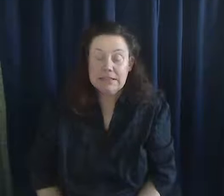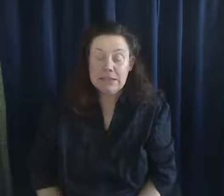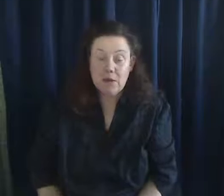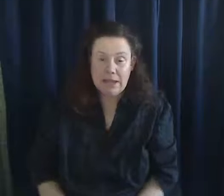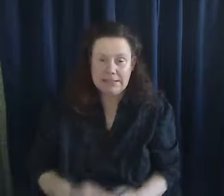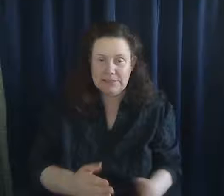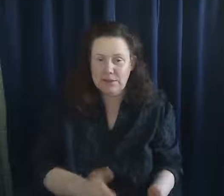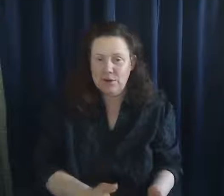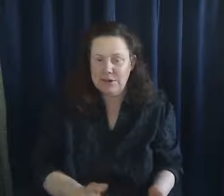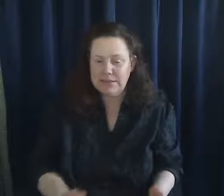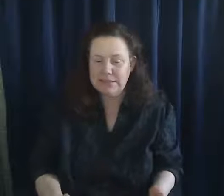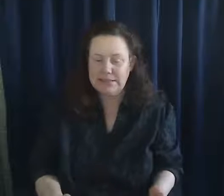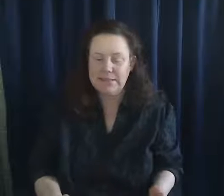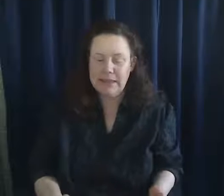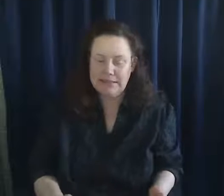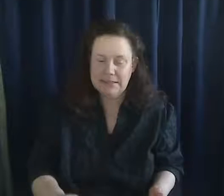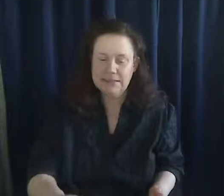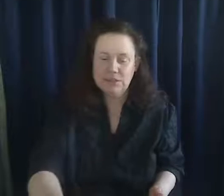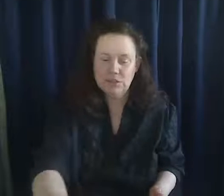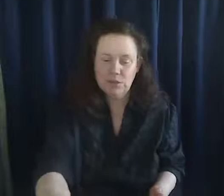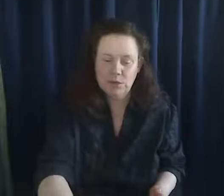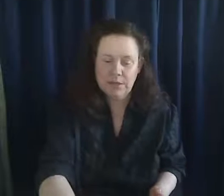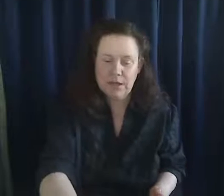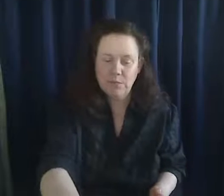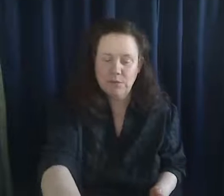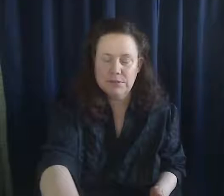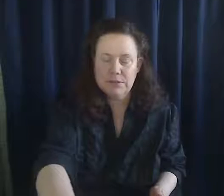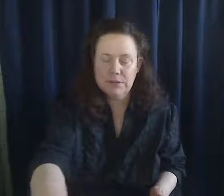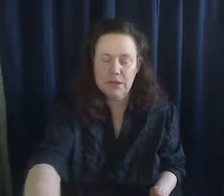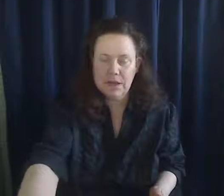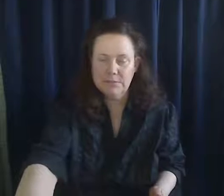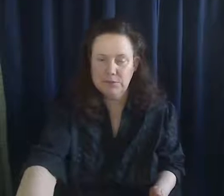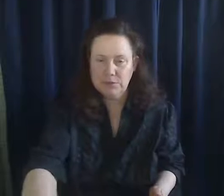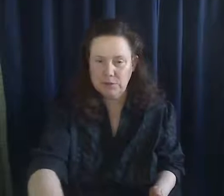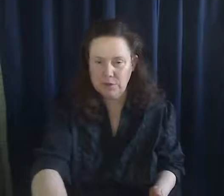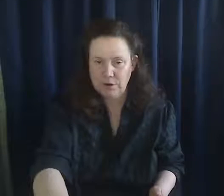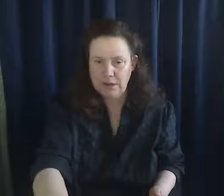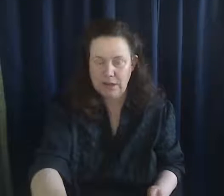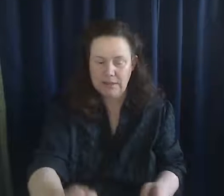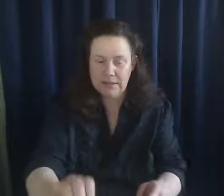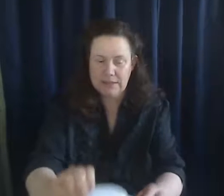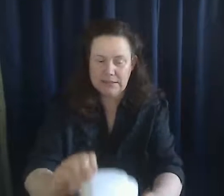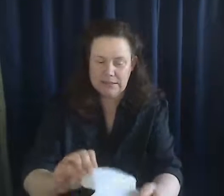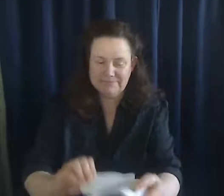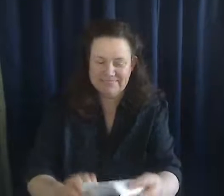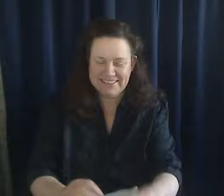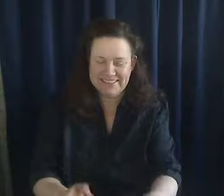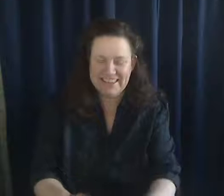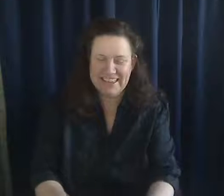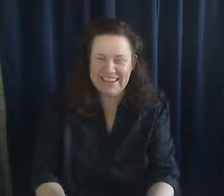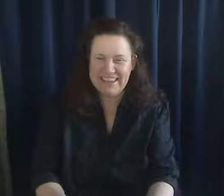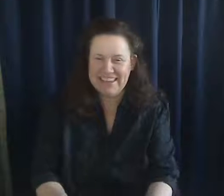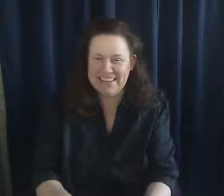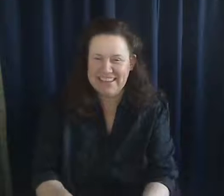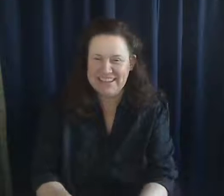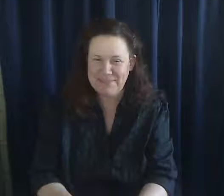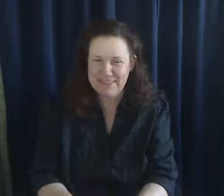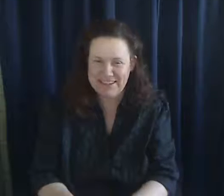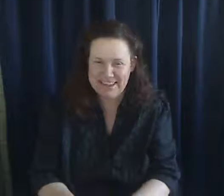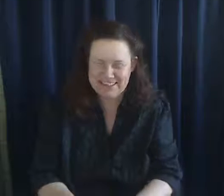So I did the chorus and I did the ending too, and I won't do a tutorial on the ending again unless I'm contacted.